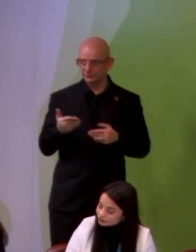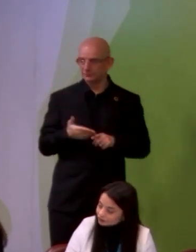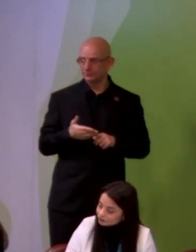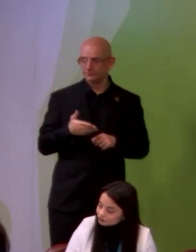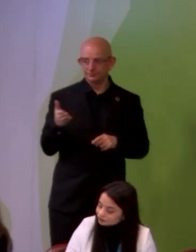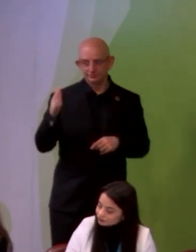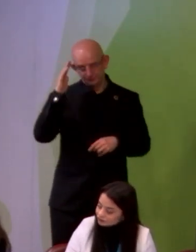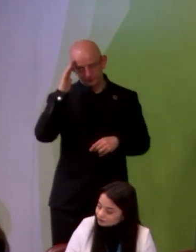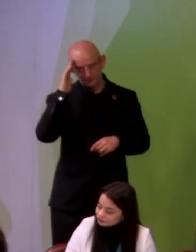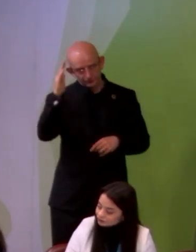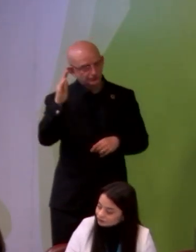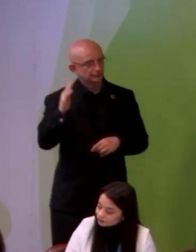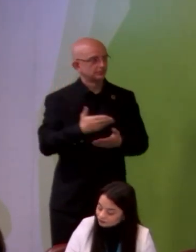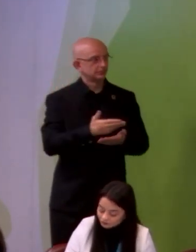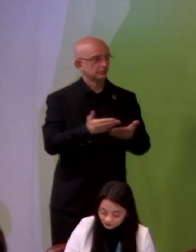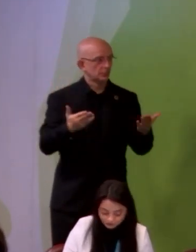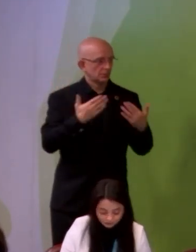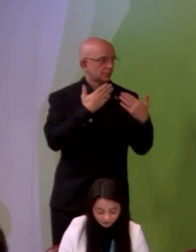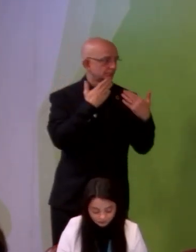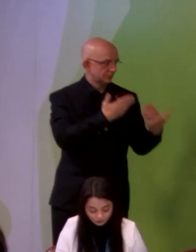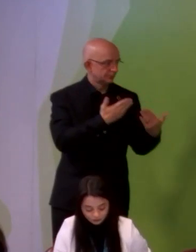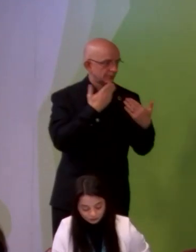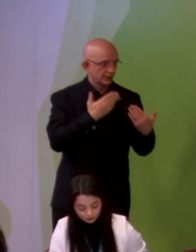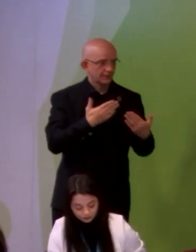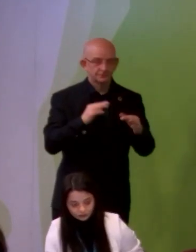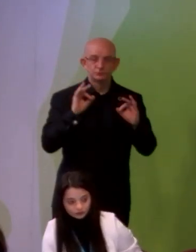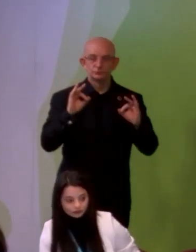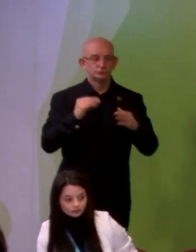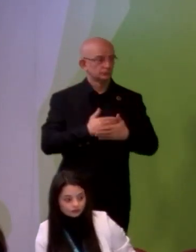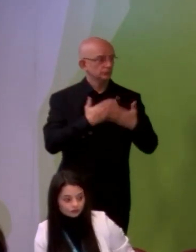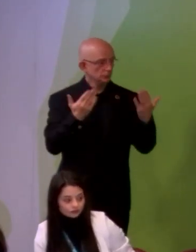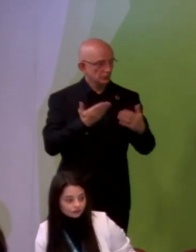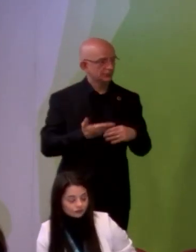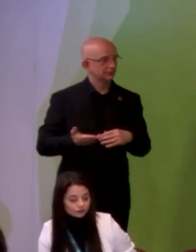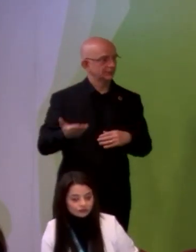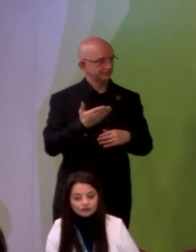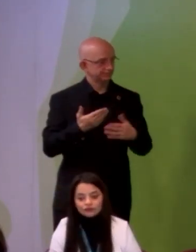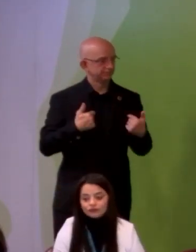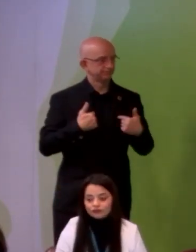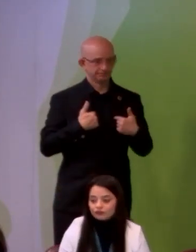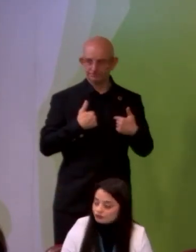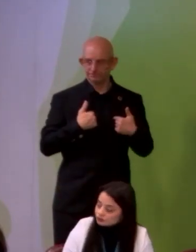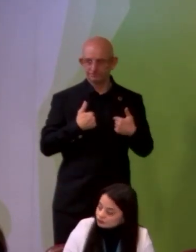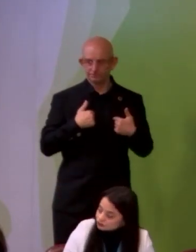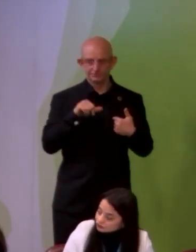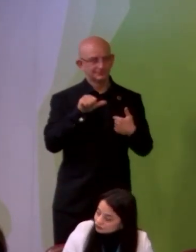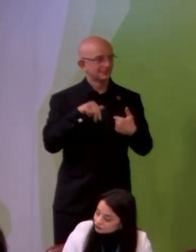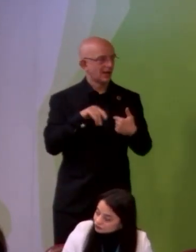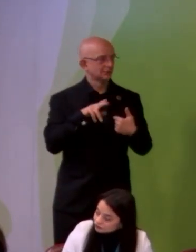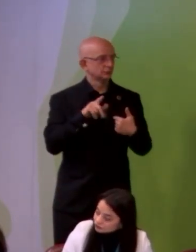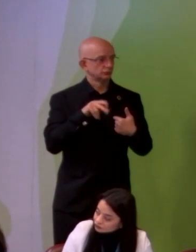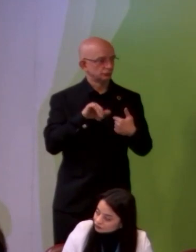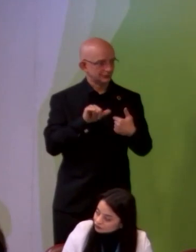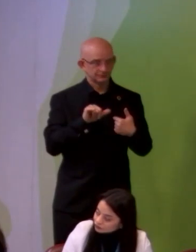Thank you very much, Catherine. Good morning, everybody. So my name is Sandrine, and I'm a black woman turning 50 this